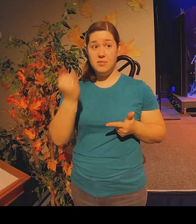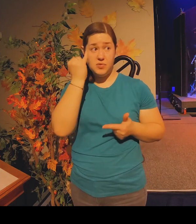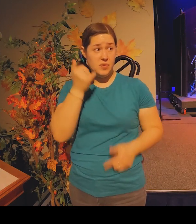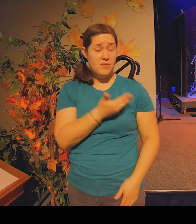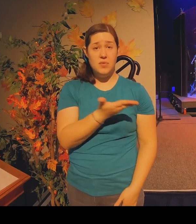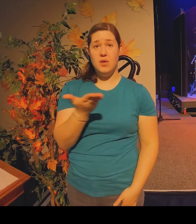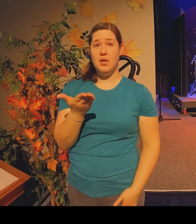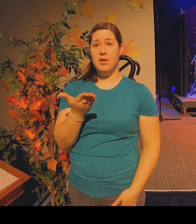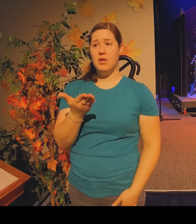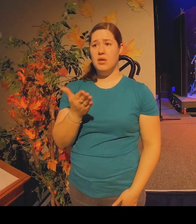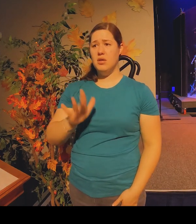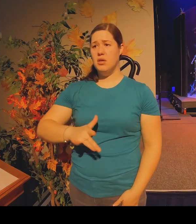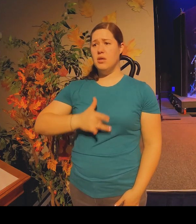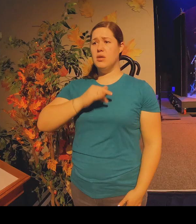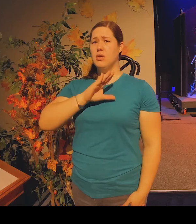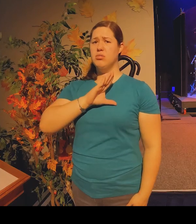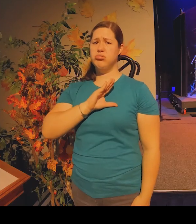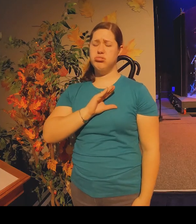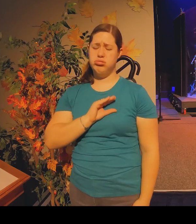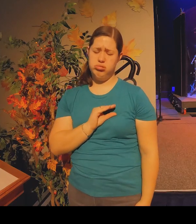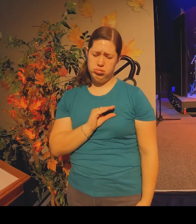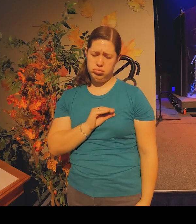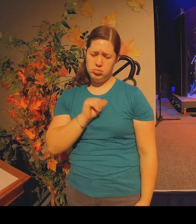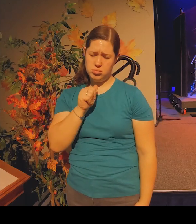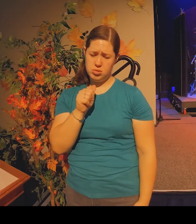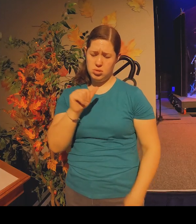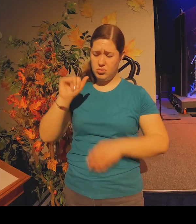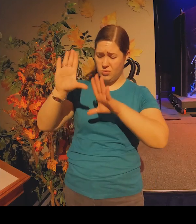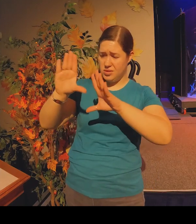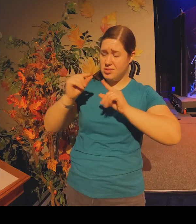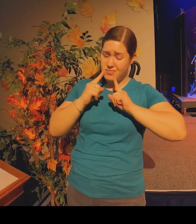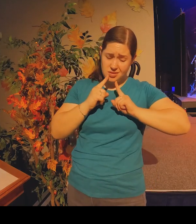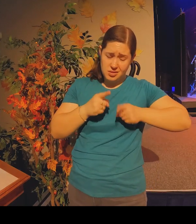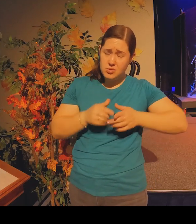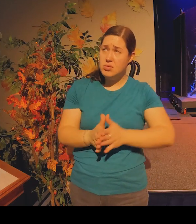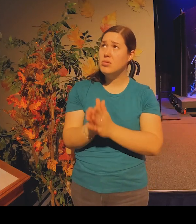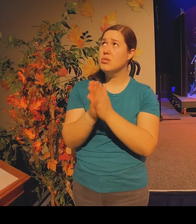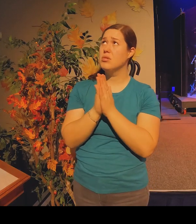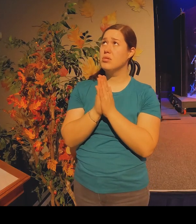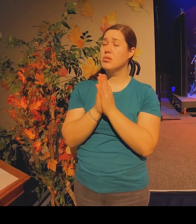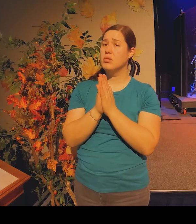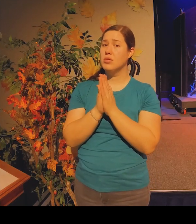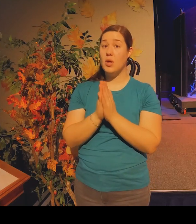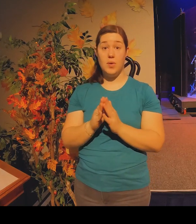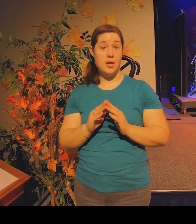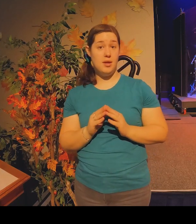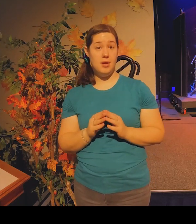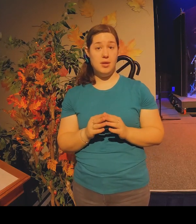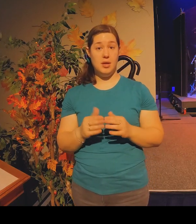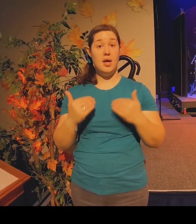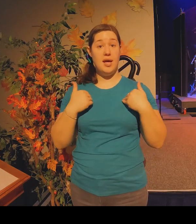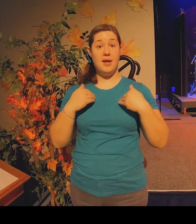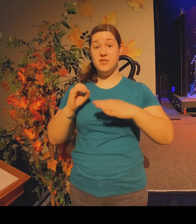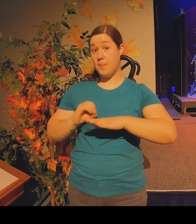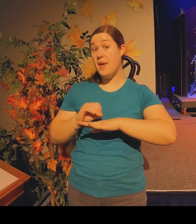not answering your prayers, here's some advice I have for you. Go to a high school reunion